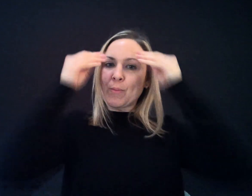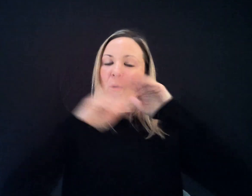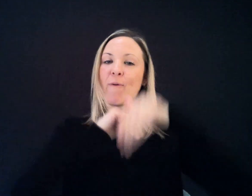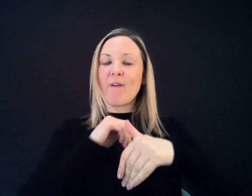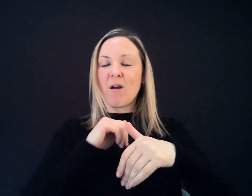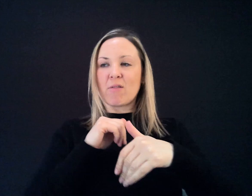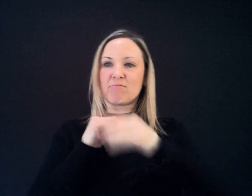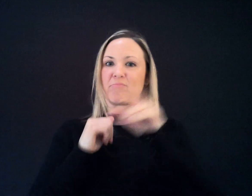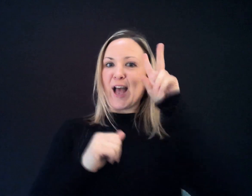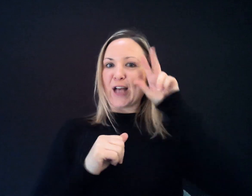community.